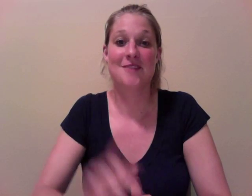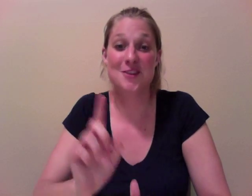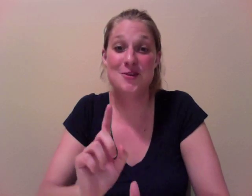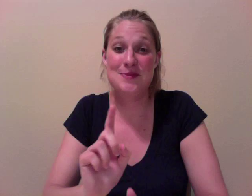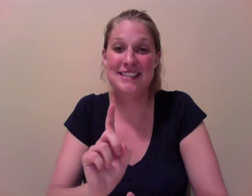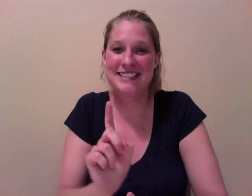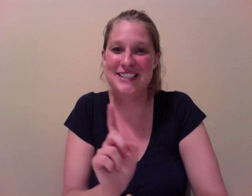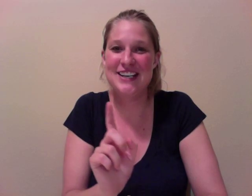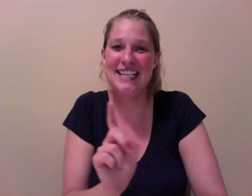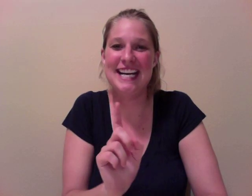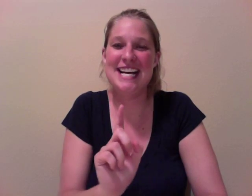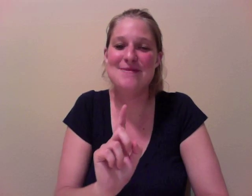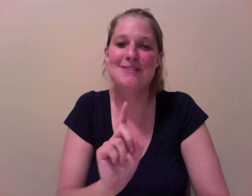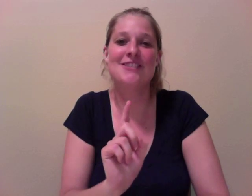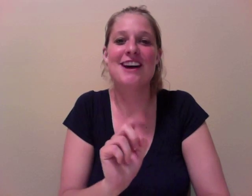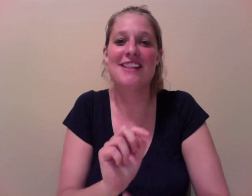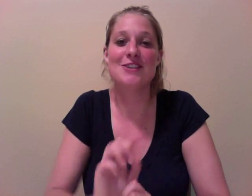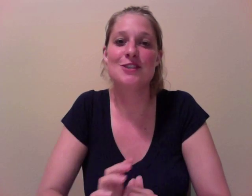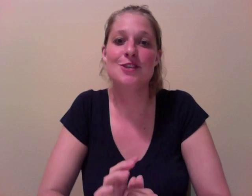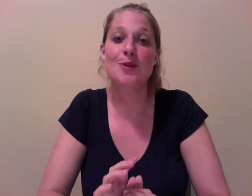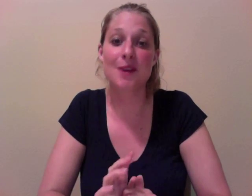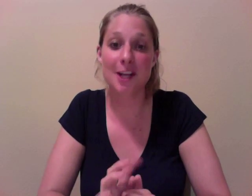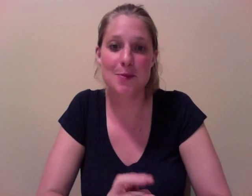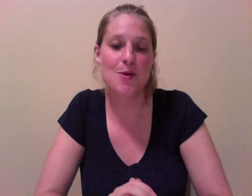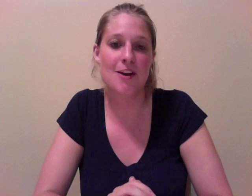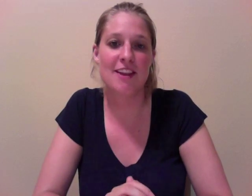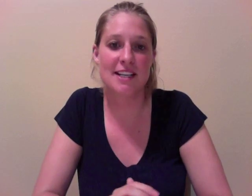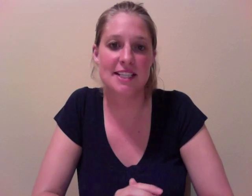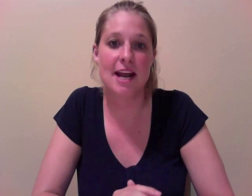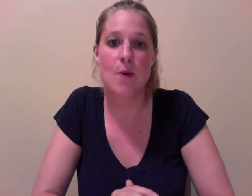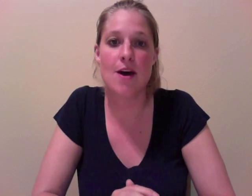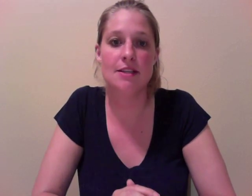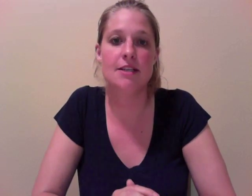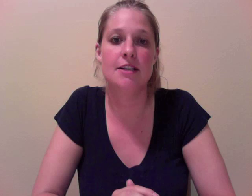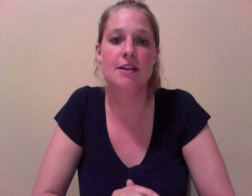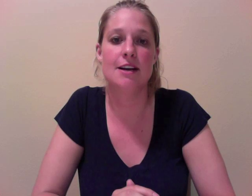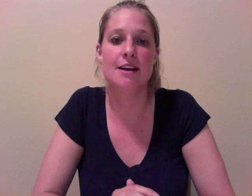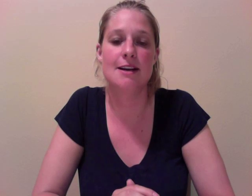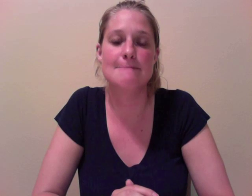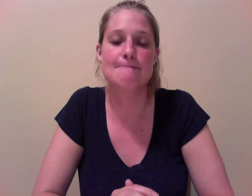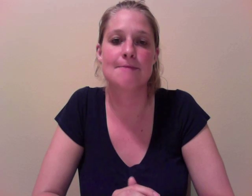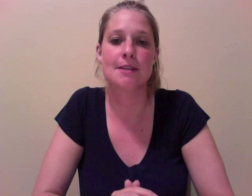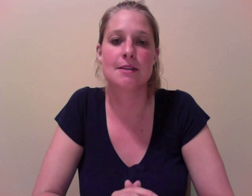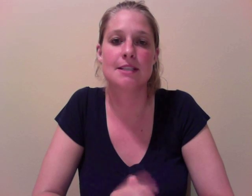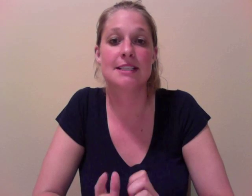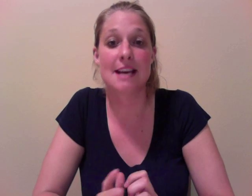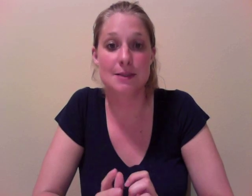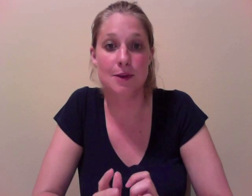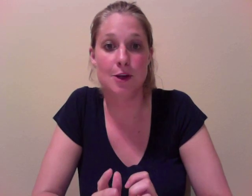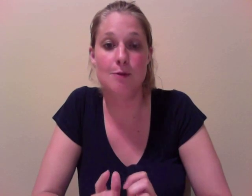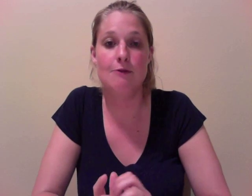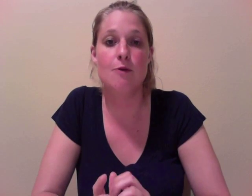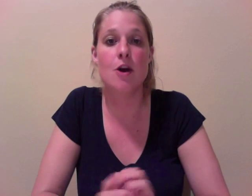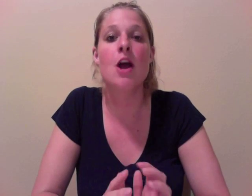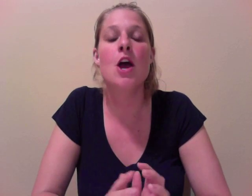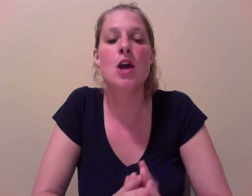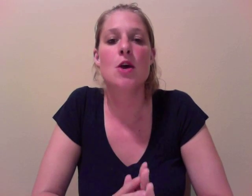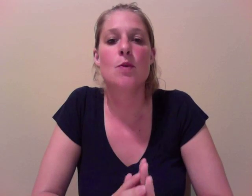Oops, sorry, I almost forgot. There's two really important things that I want to discuss with you before we start